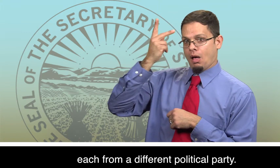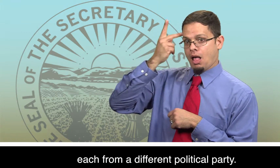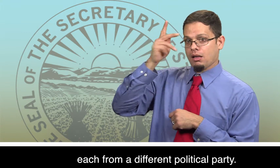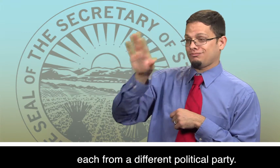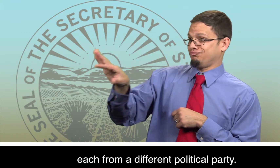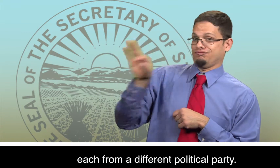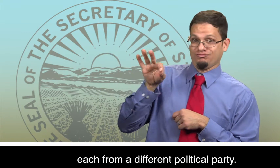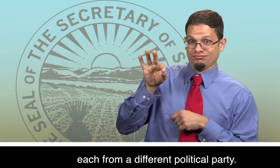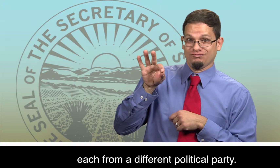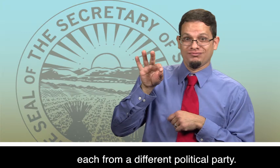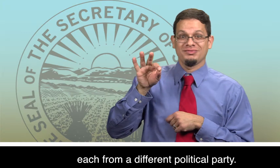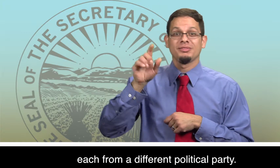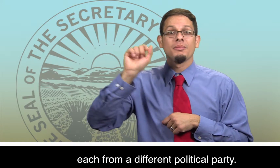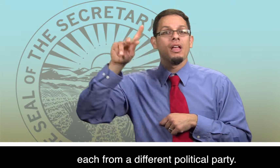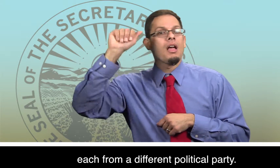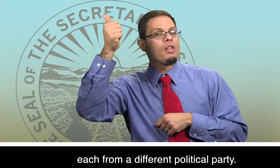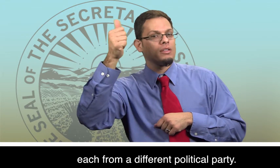each from a different political party.